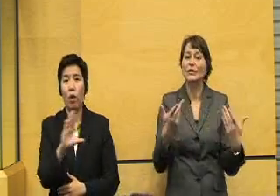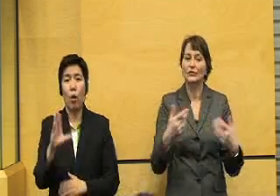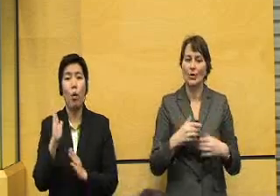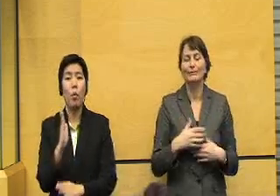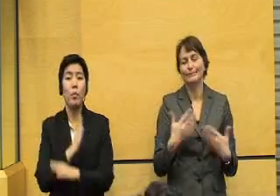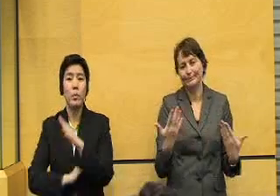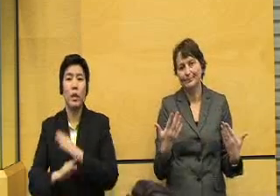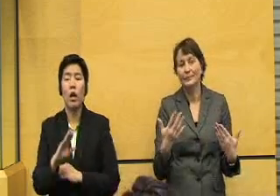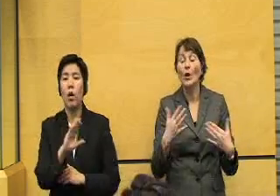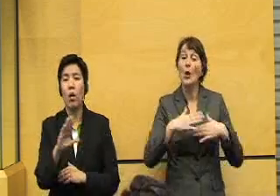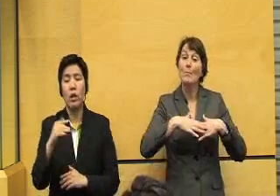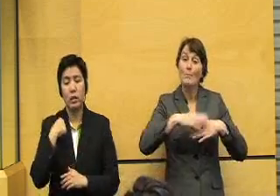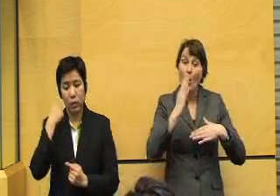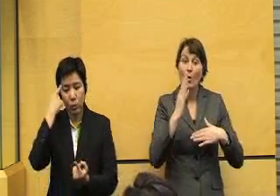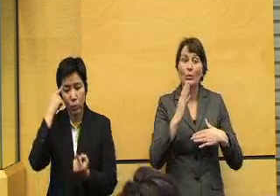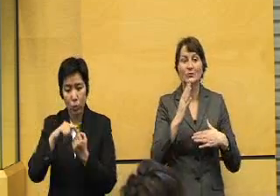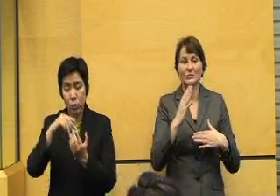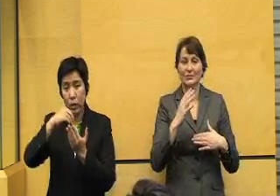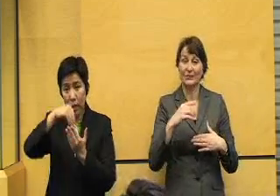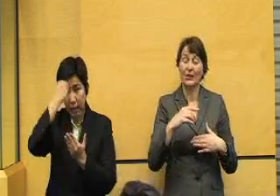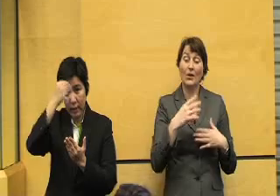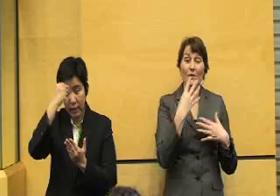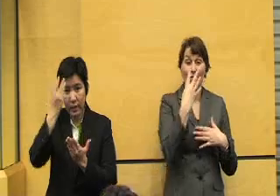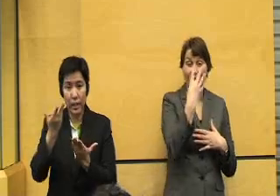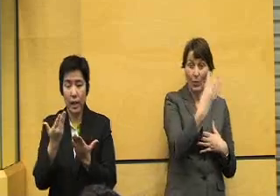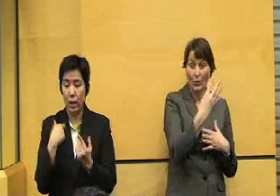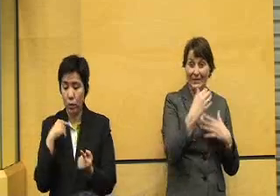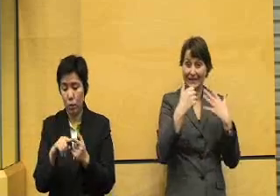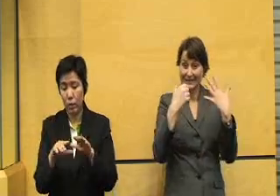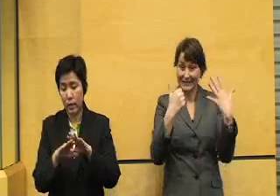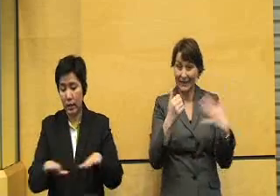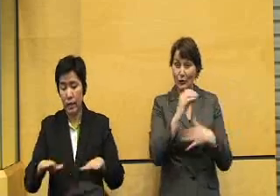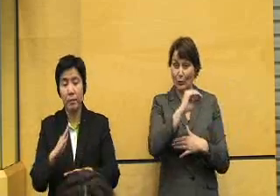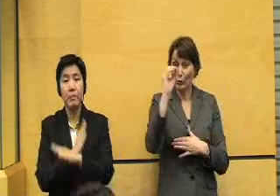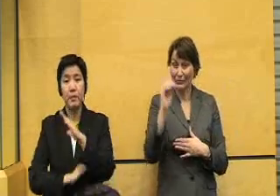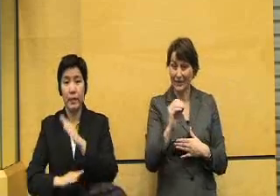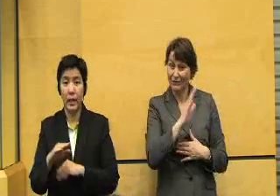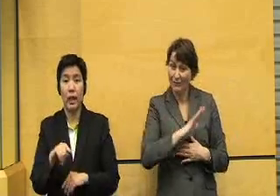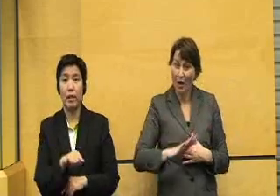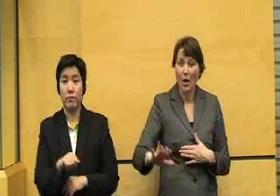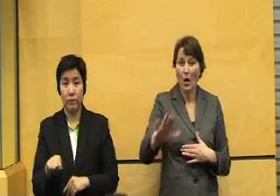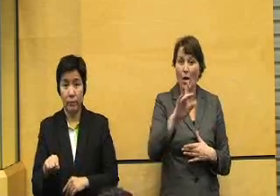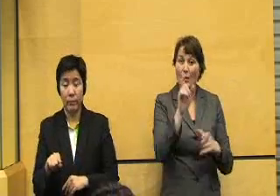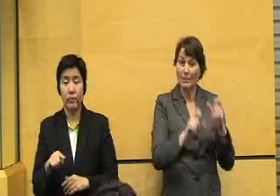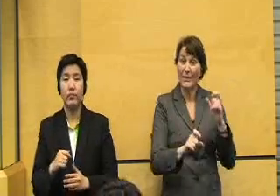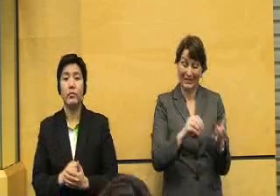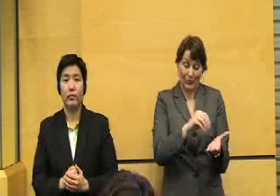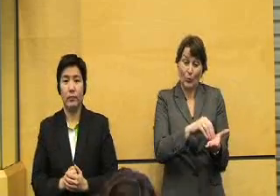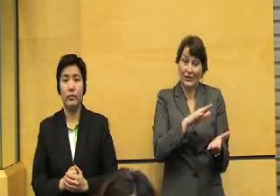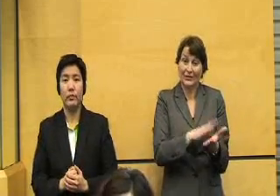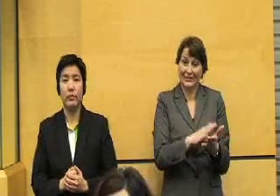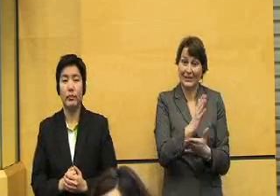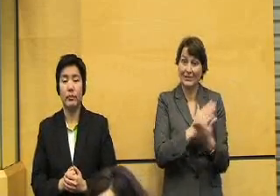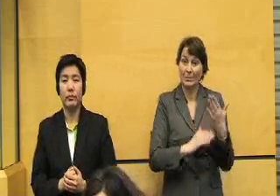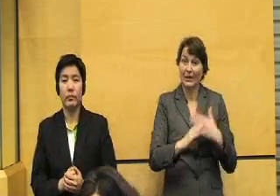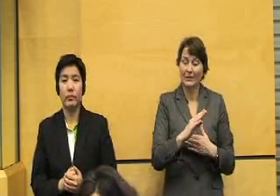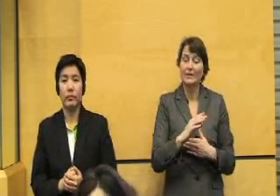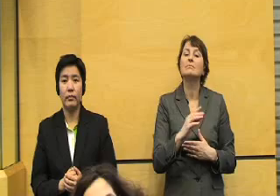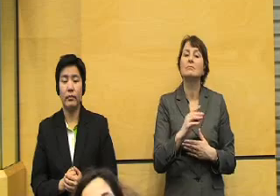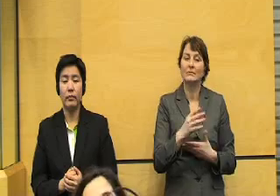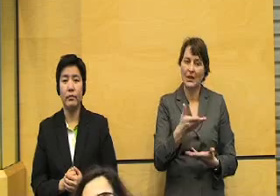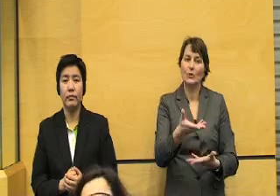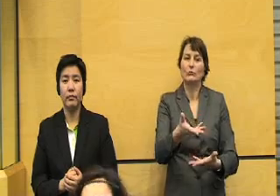majority, which is allowed 46% of the registered persons with disability, receive